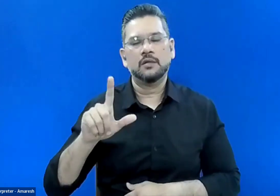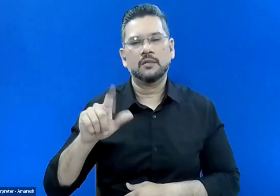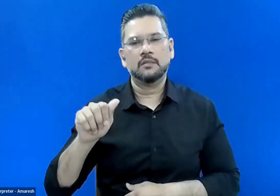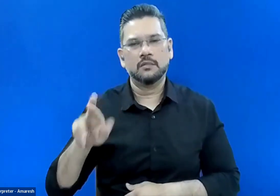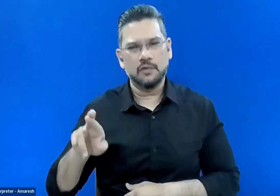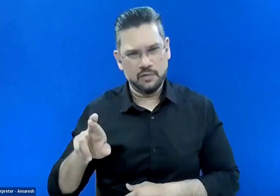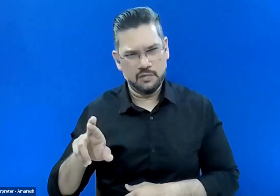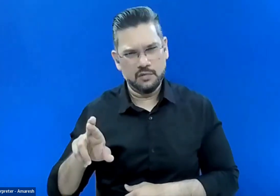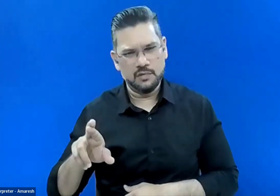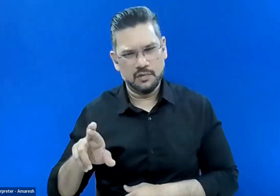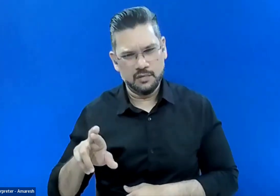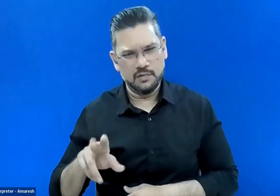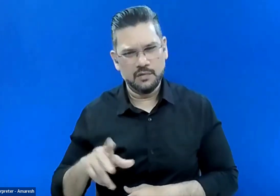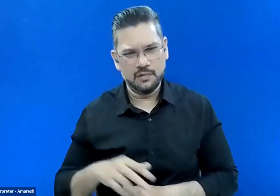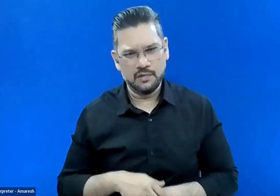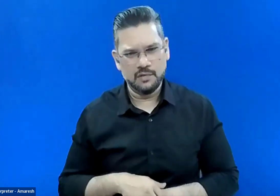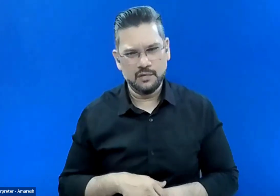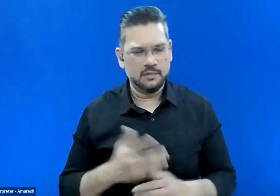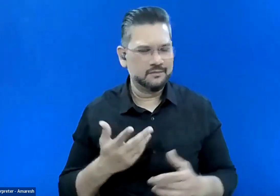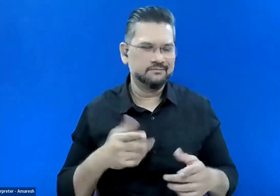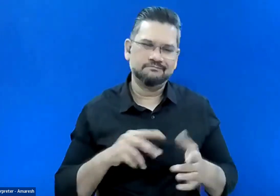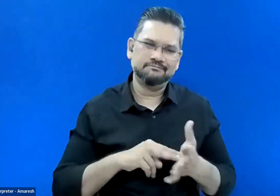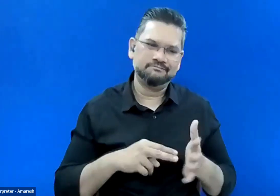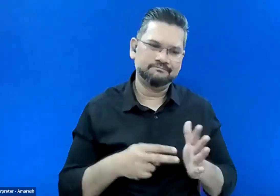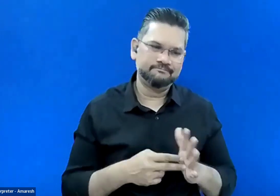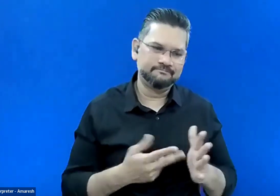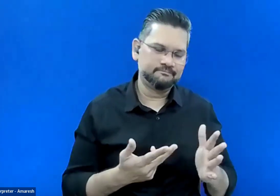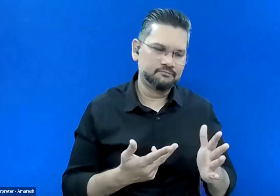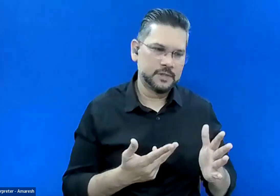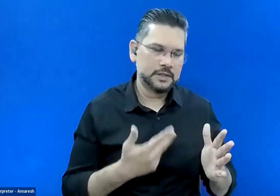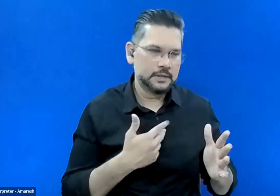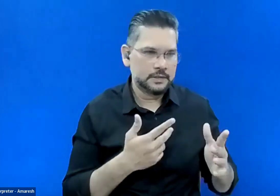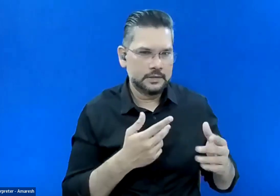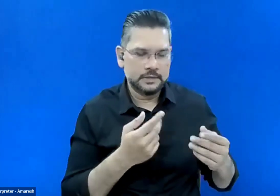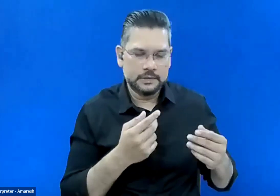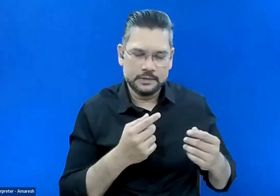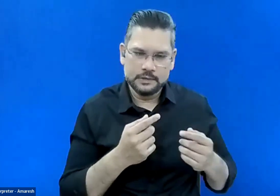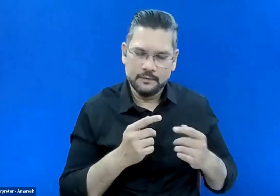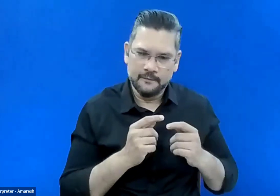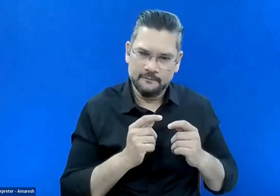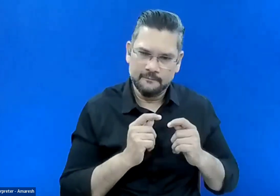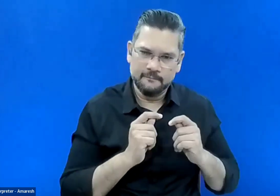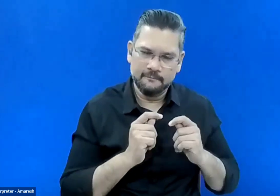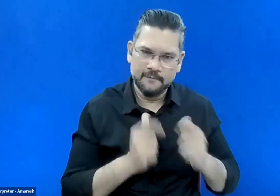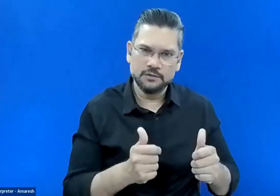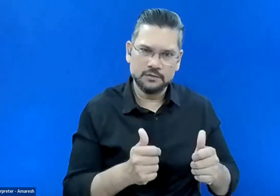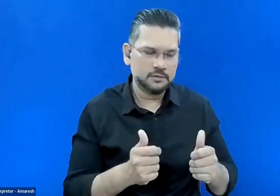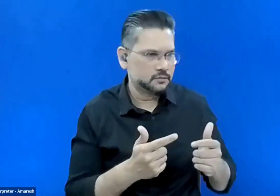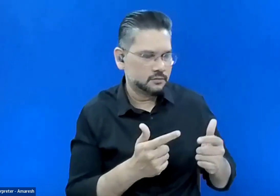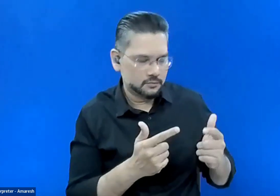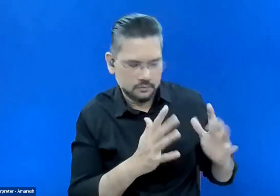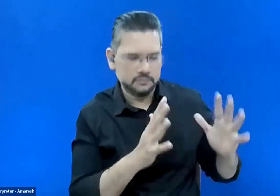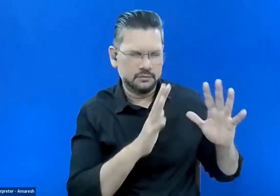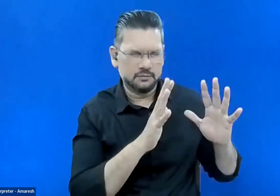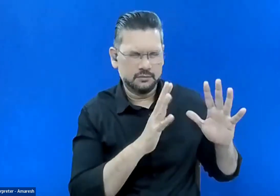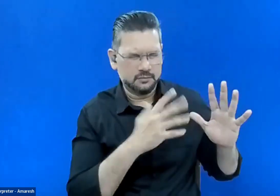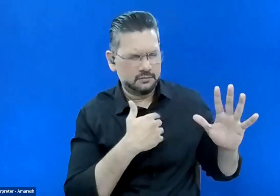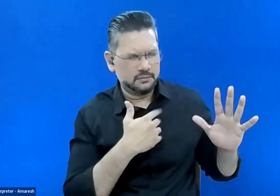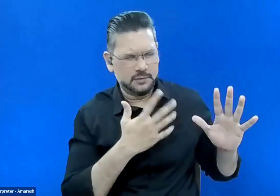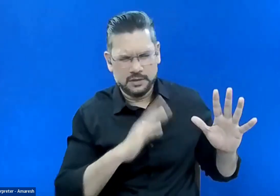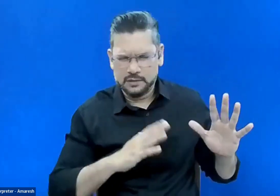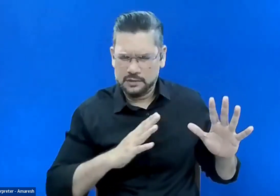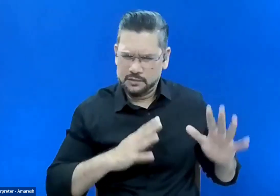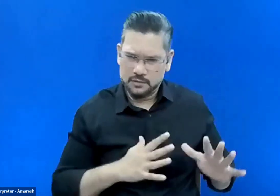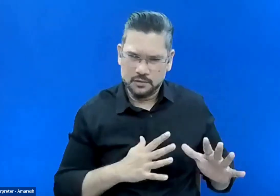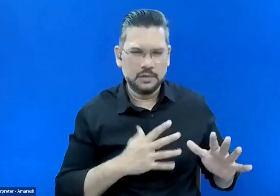mood swing suddenly drop, and I have to take a rest. And I ask to the professor, and they be like,